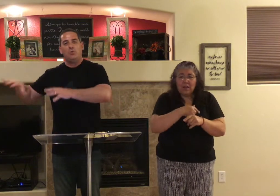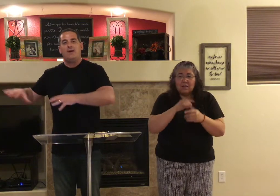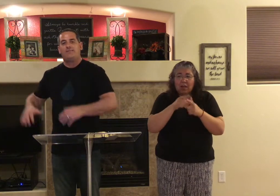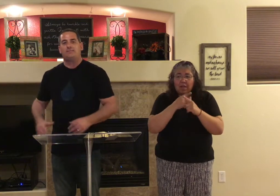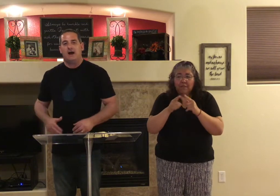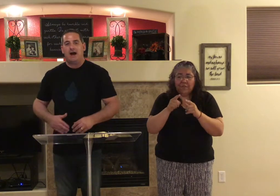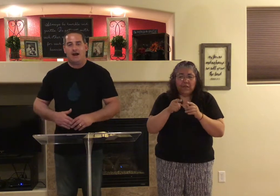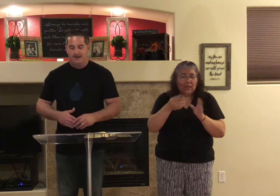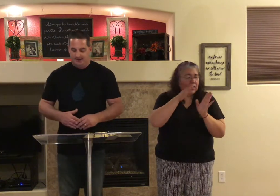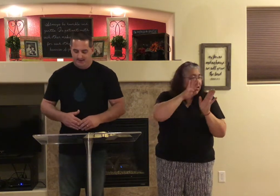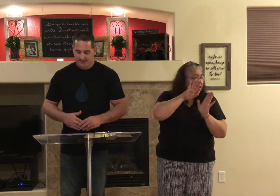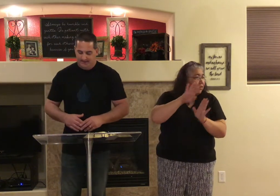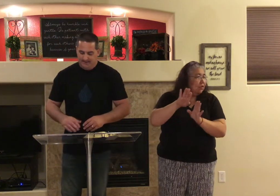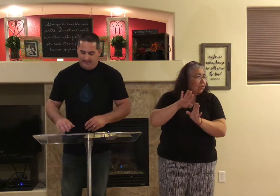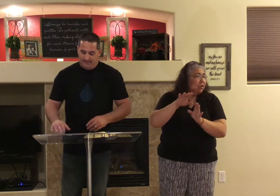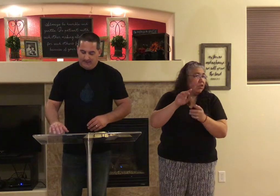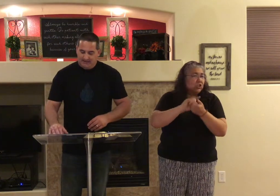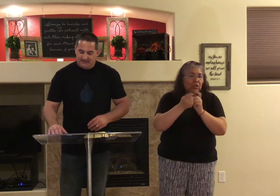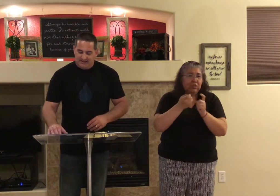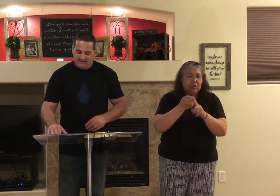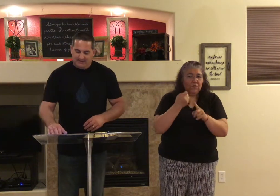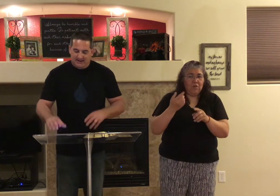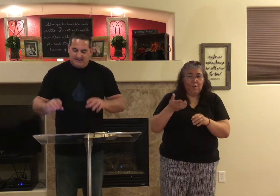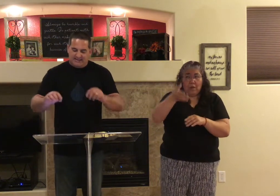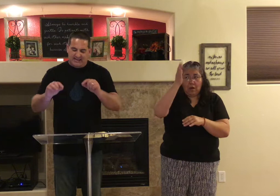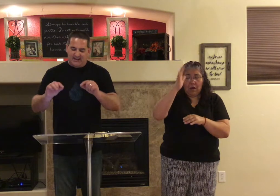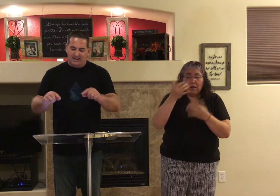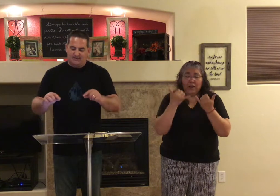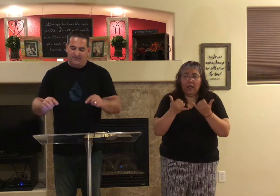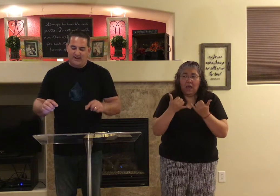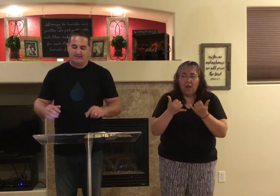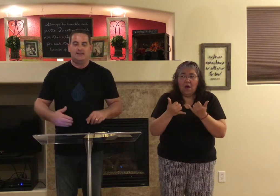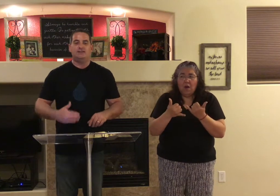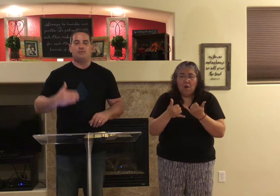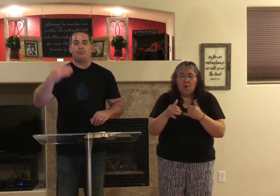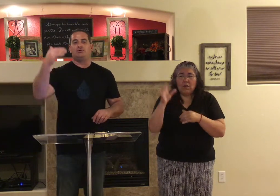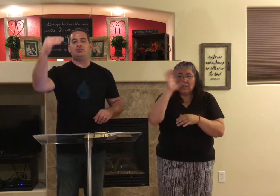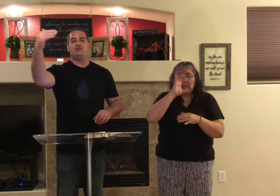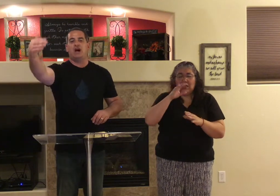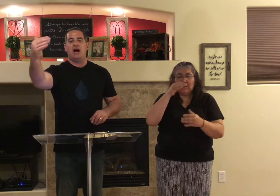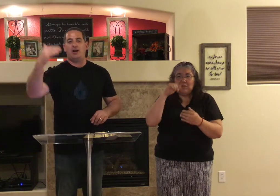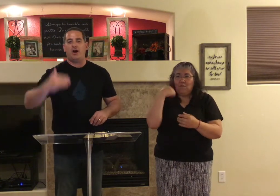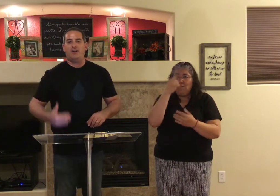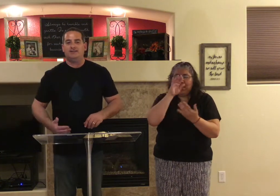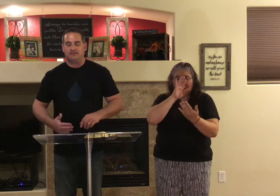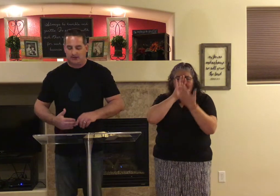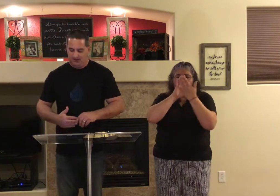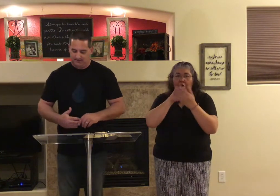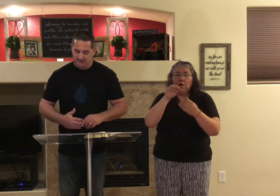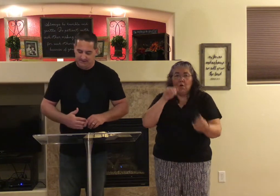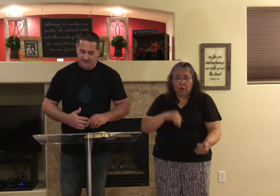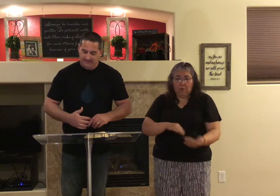us away from God. See, listen, seeking his face is approaching God